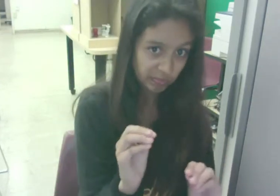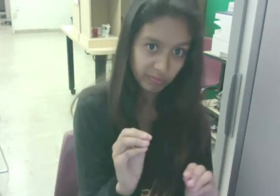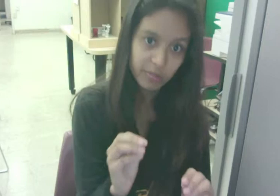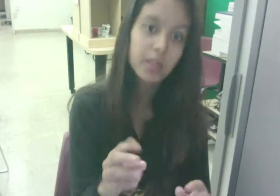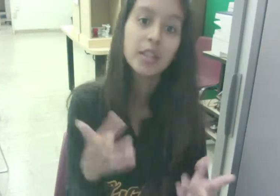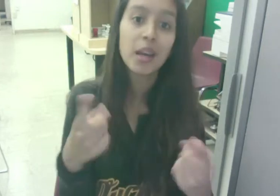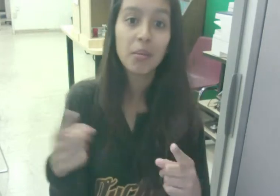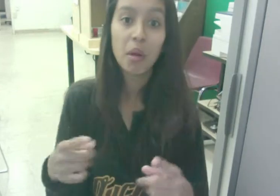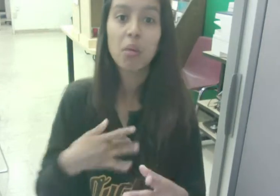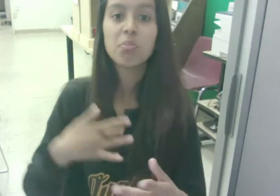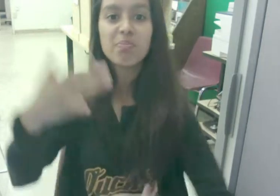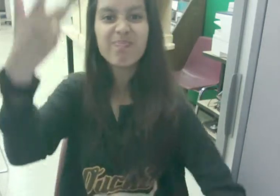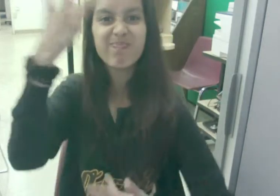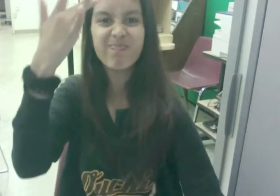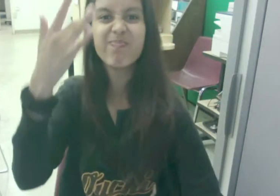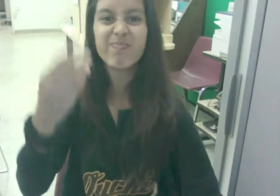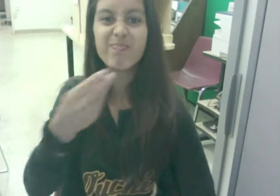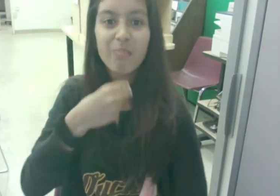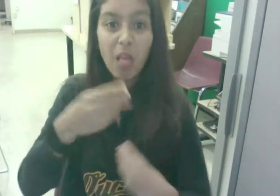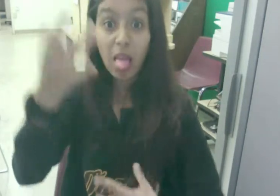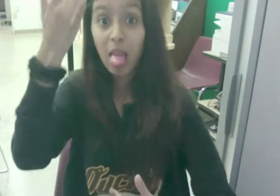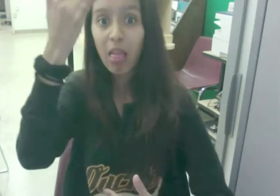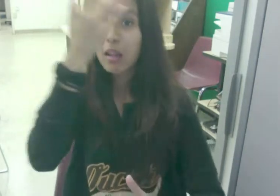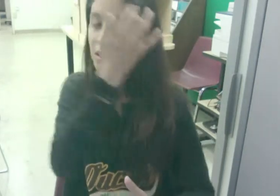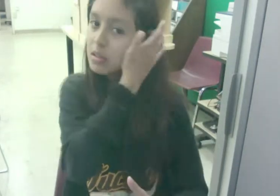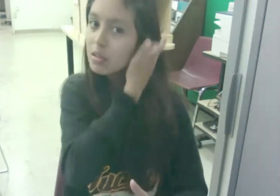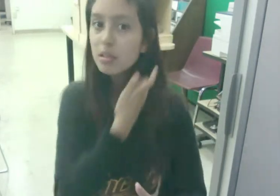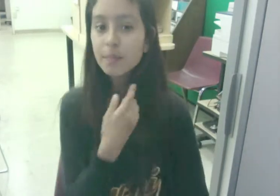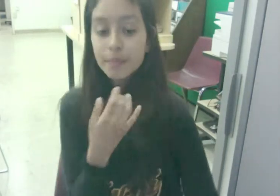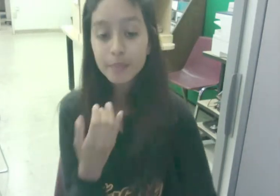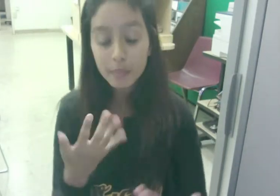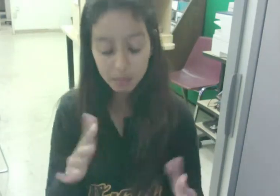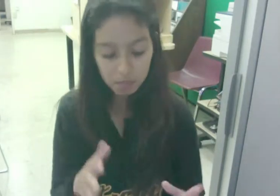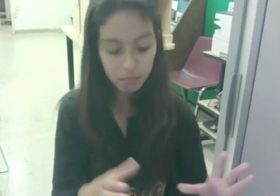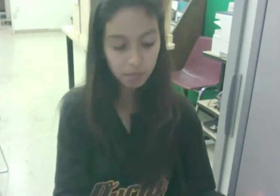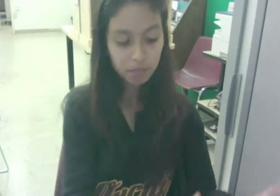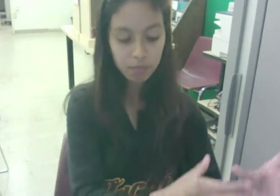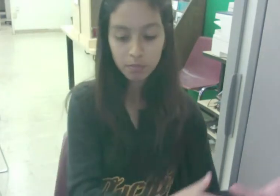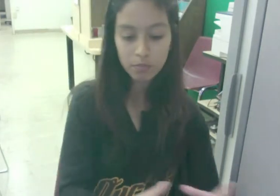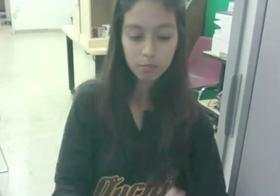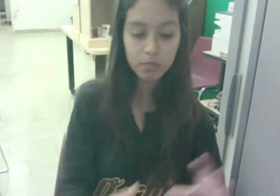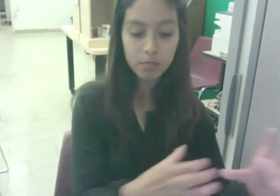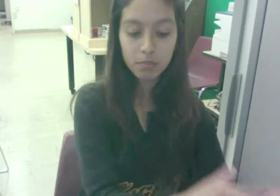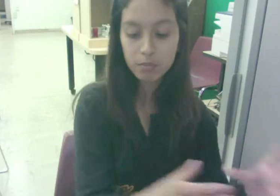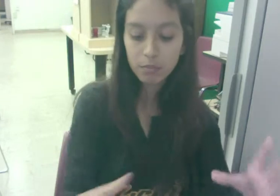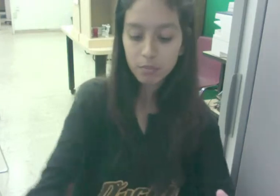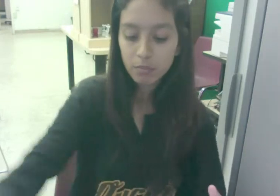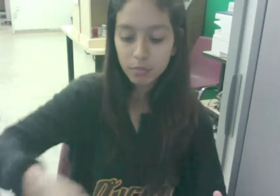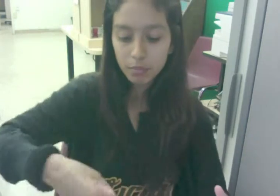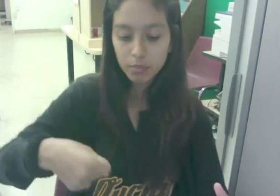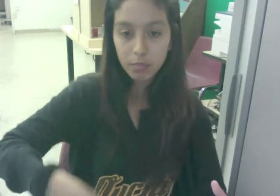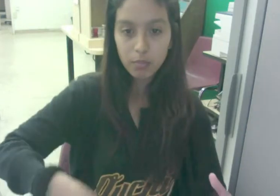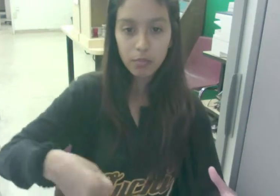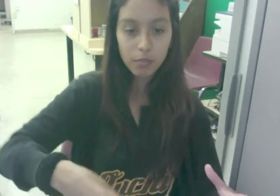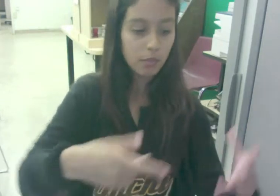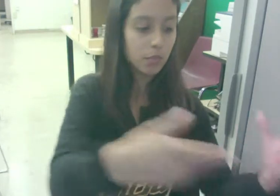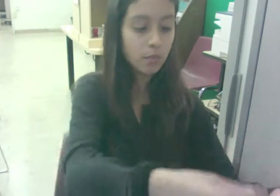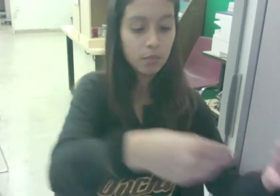is thoroughly cooked, you take it out of the pan and put it onto a plate. And now you want to cut the vegetables.